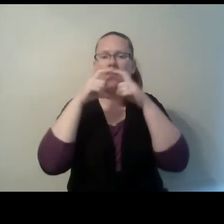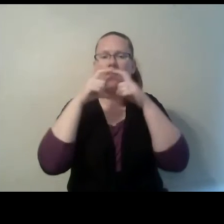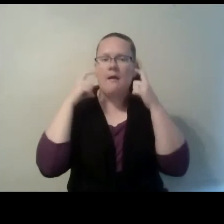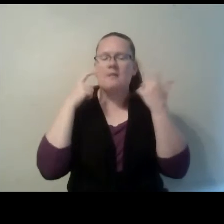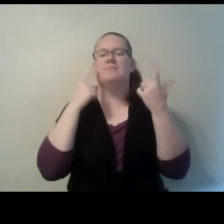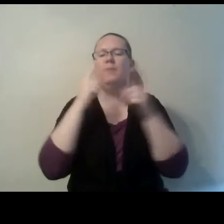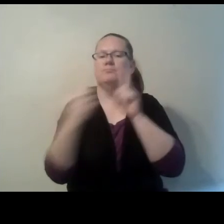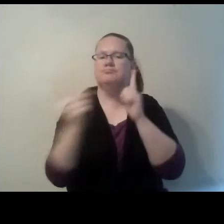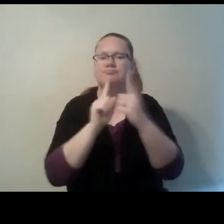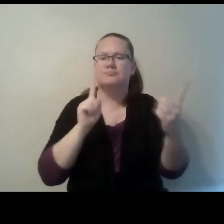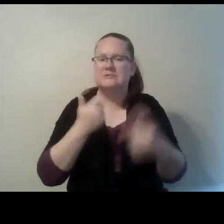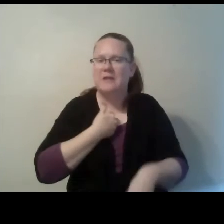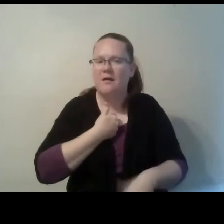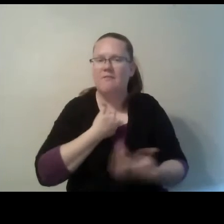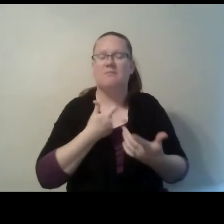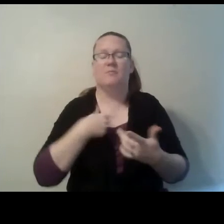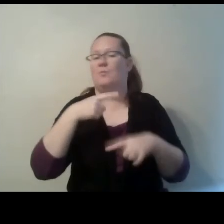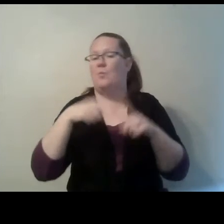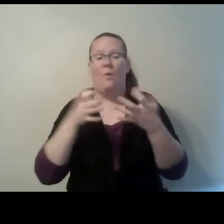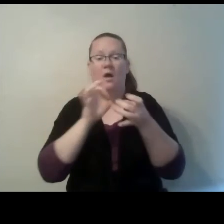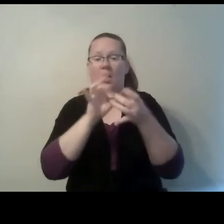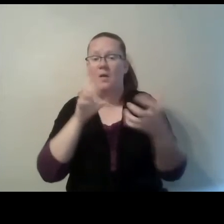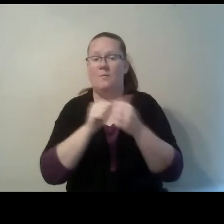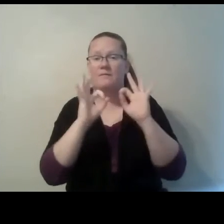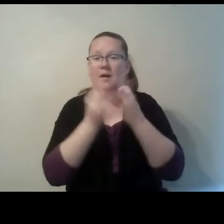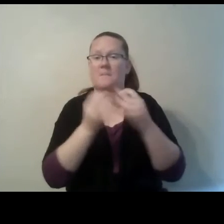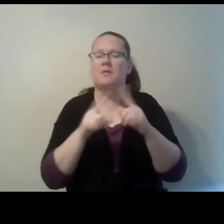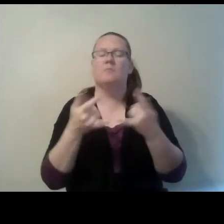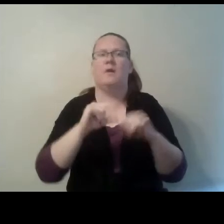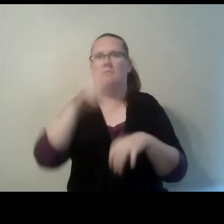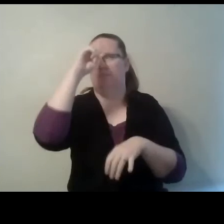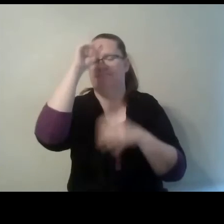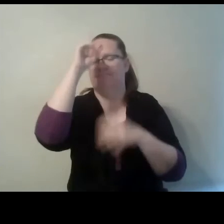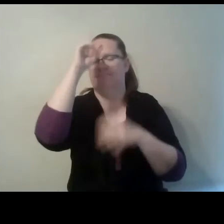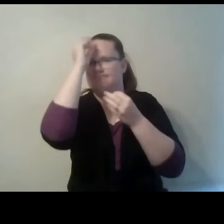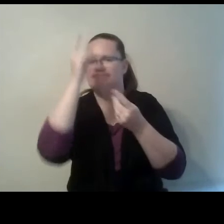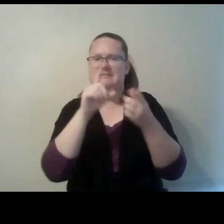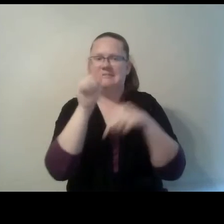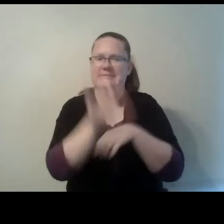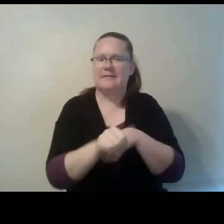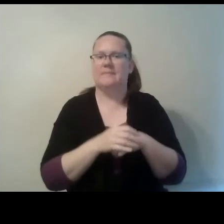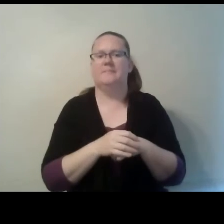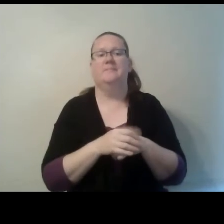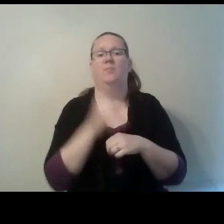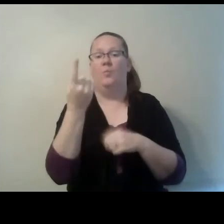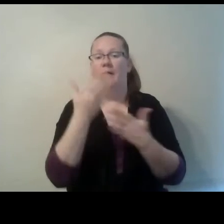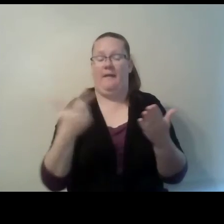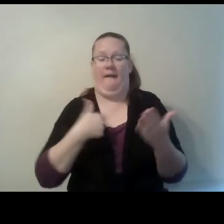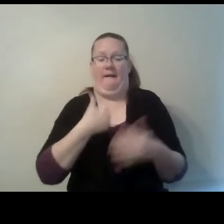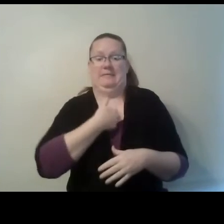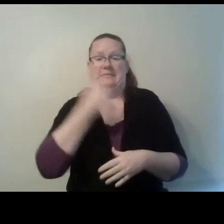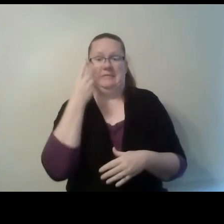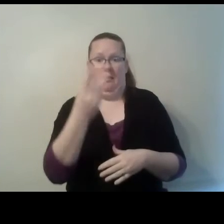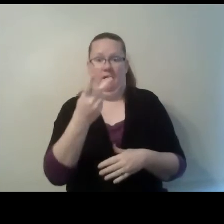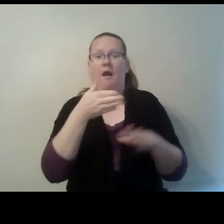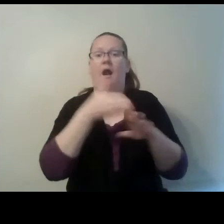from our families, but we have to consider it. And here's something that I personally witnessed. This was after the stay-at-home